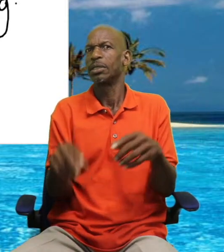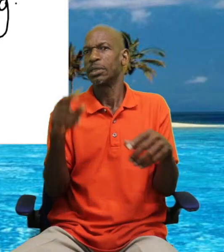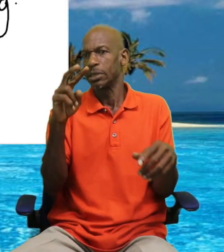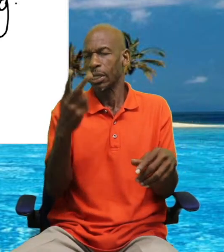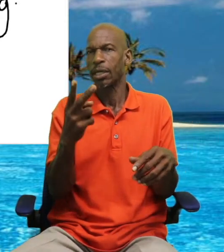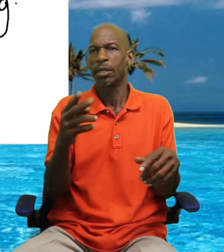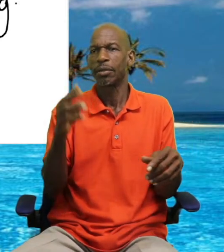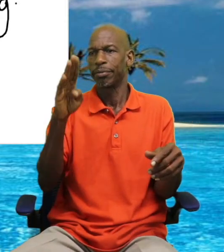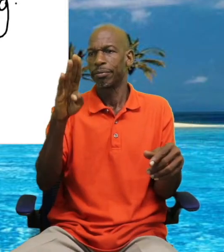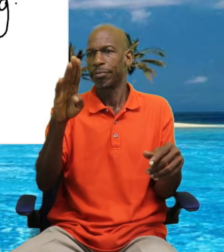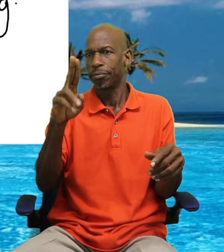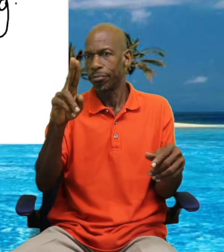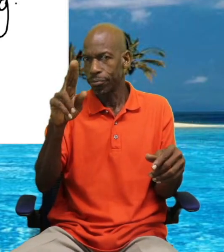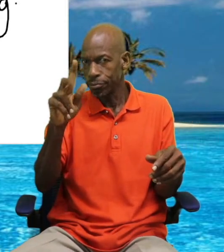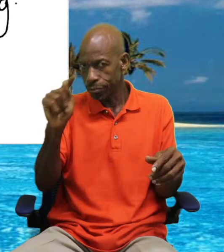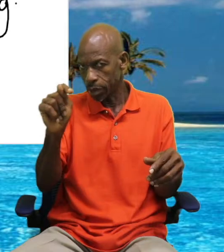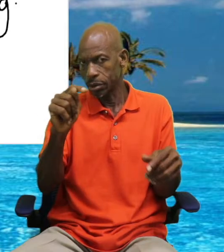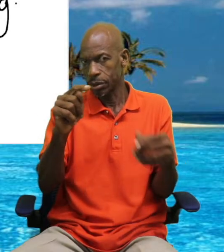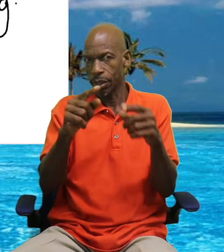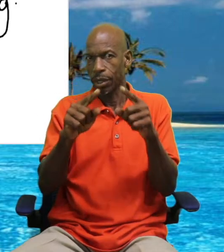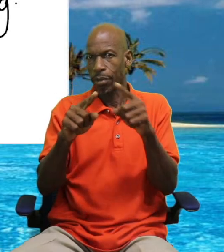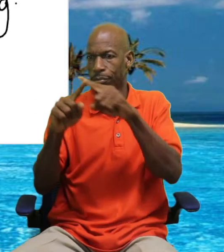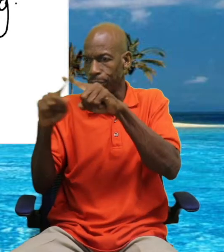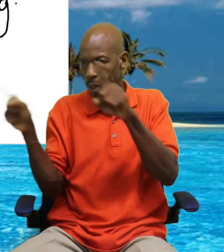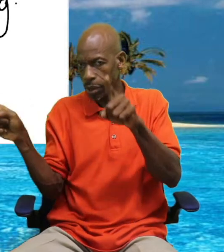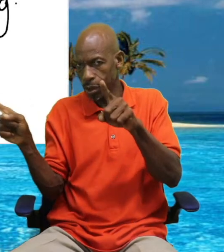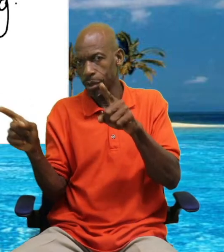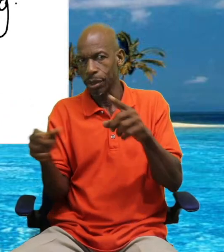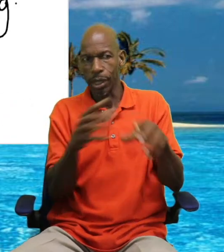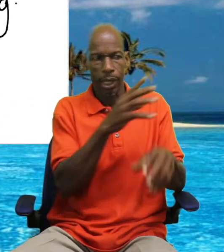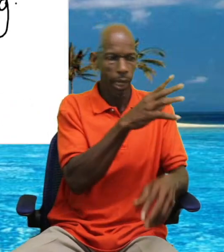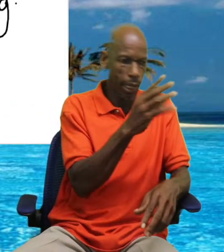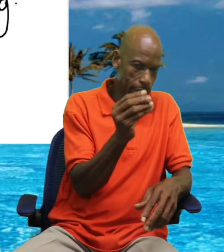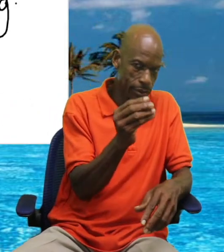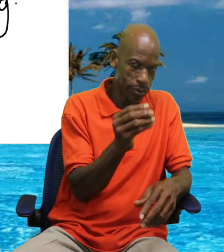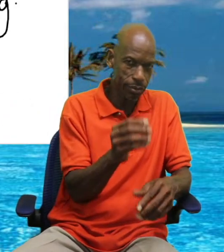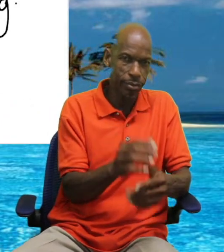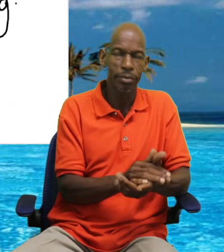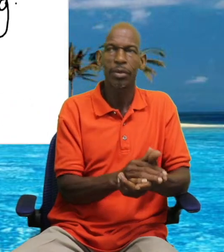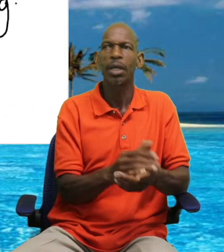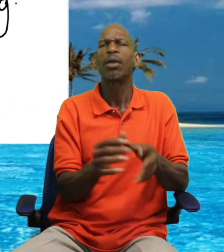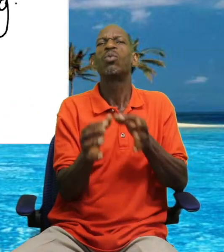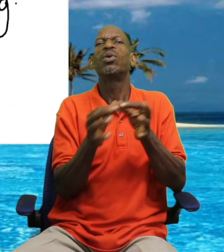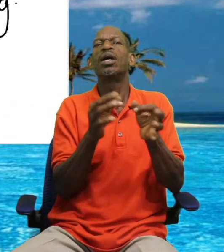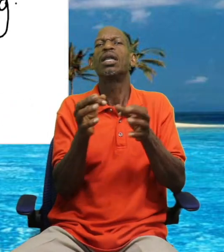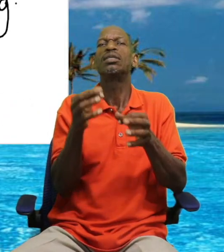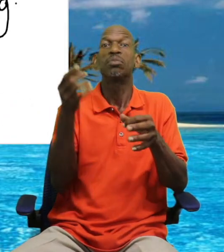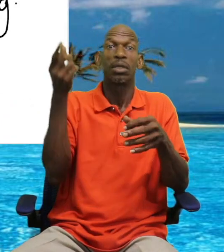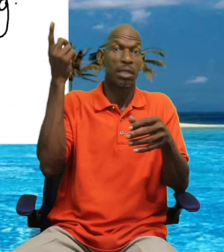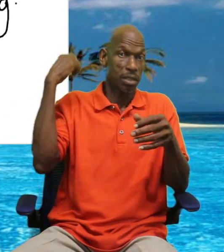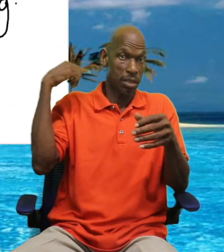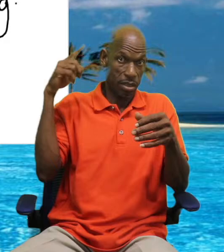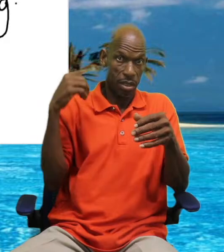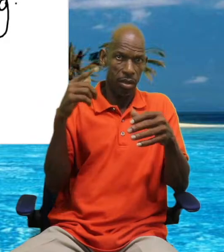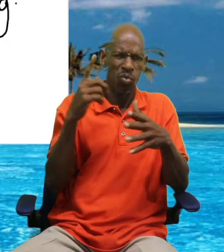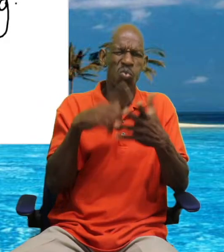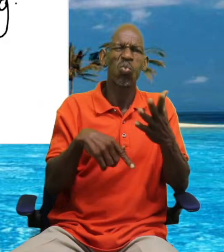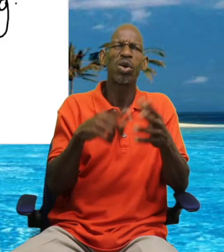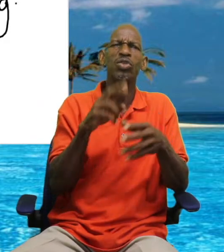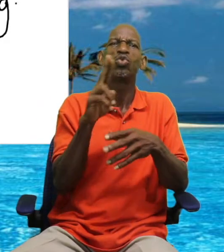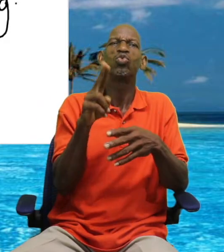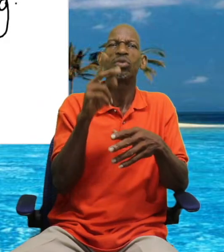And we explained the difference between both of them based on what their job is to do is to join, but they join certain